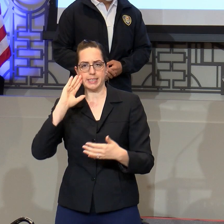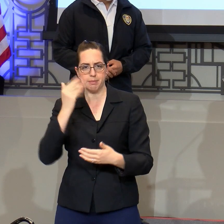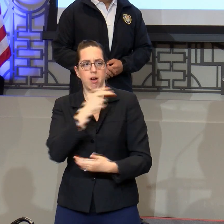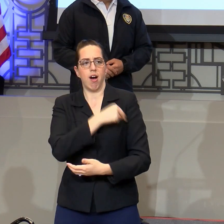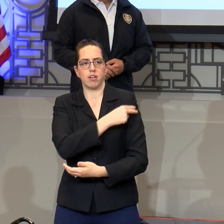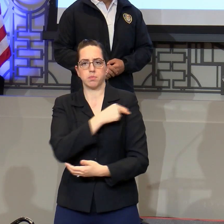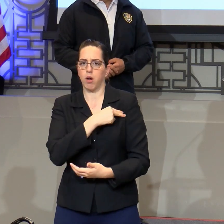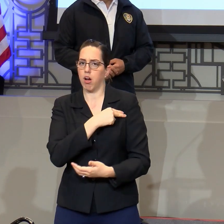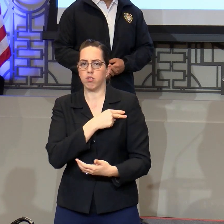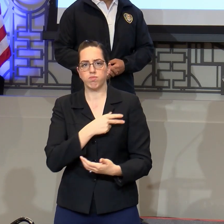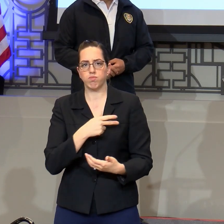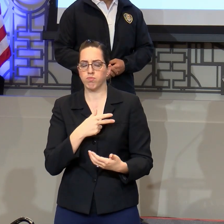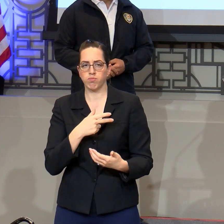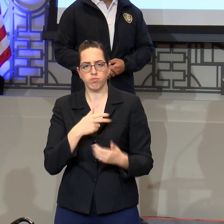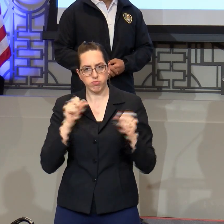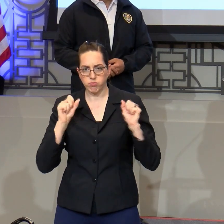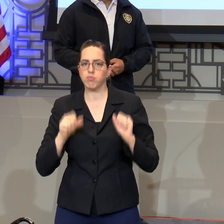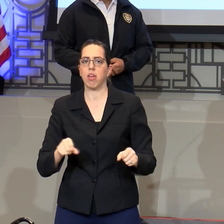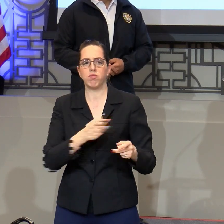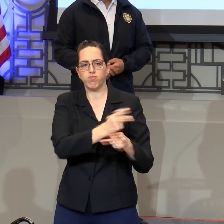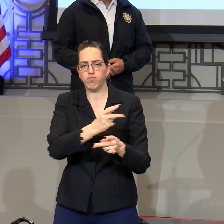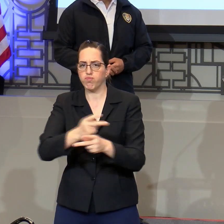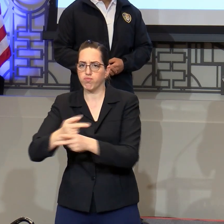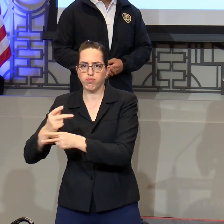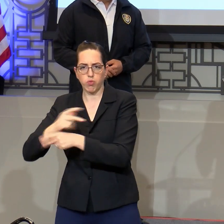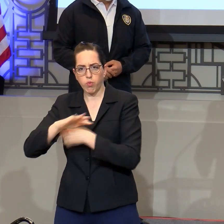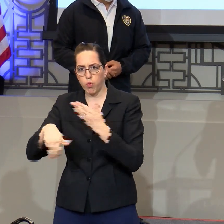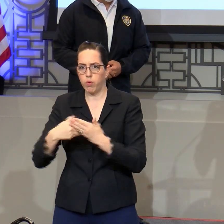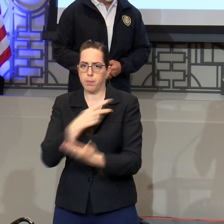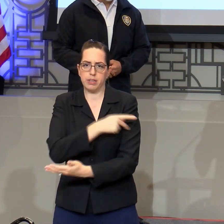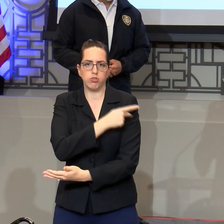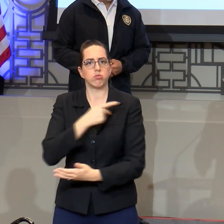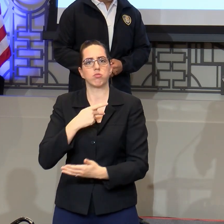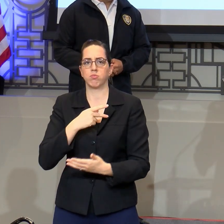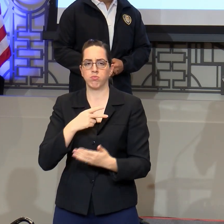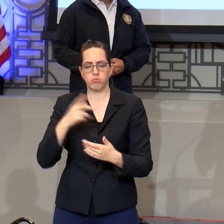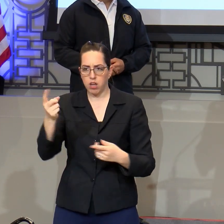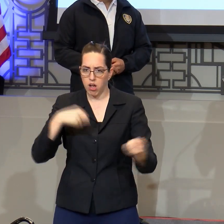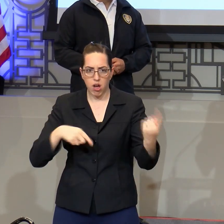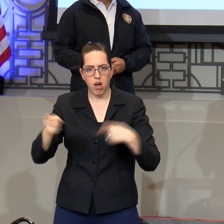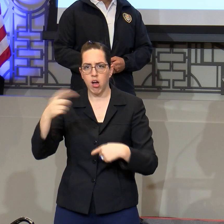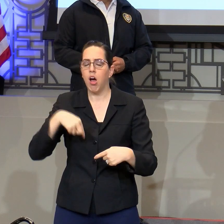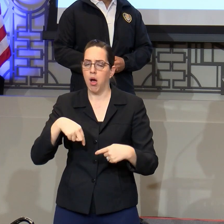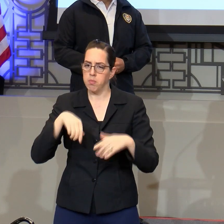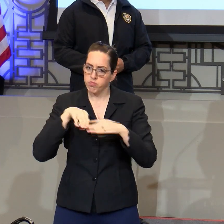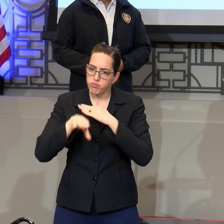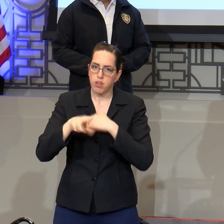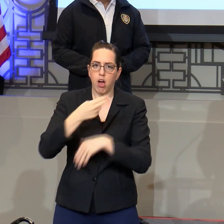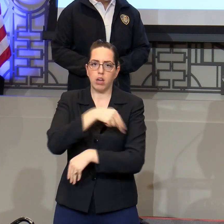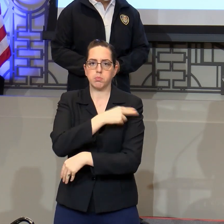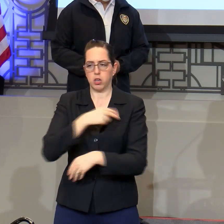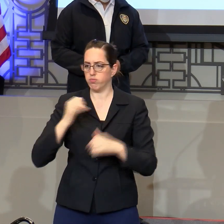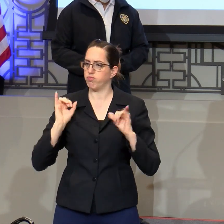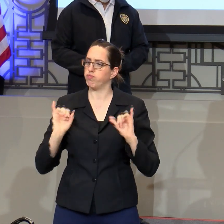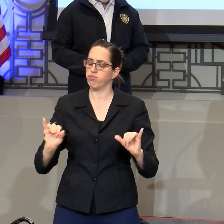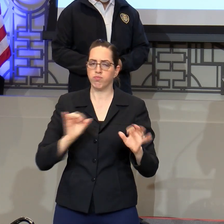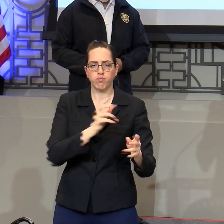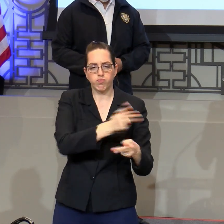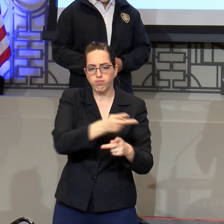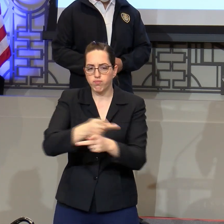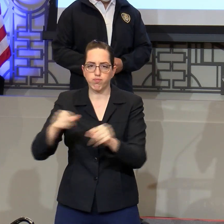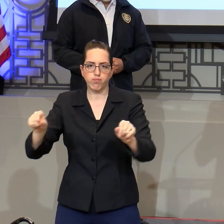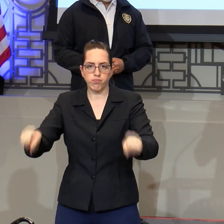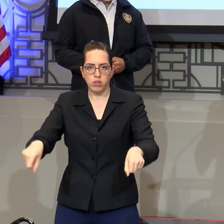hospital systems are able to handle the caseload that are coming into our hospitals, and especially in terms